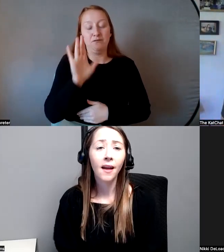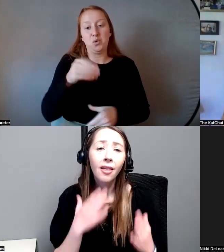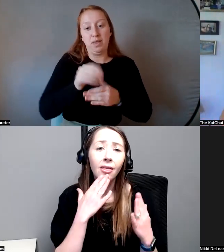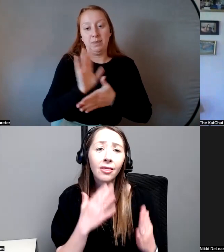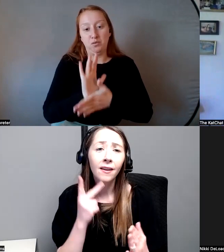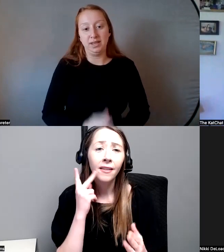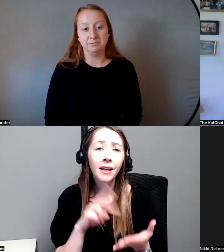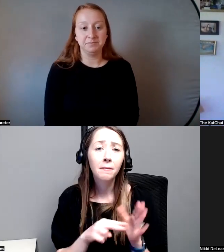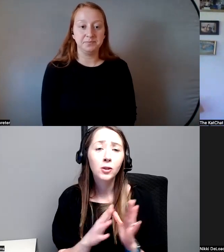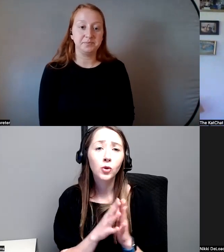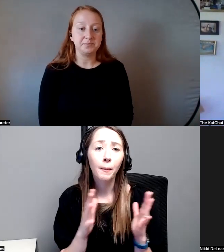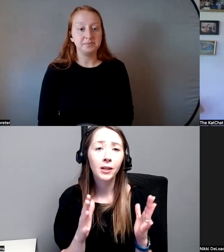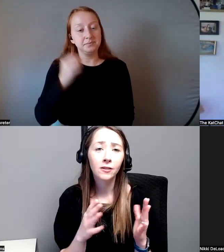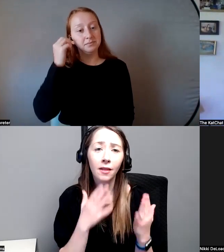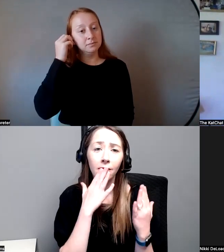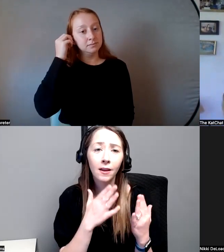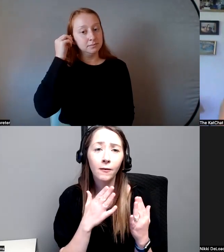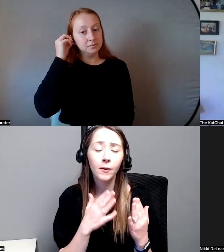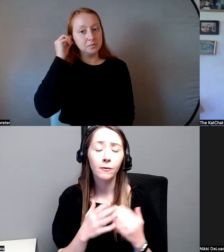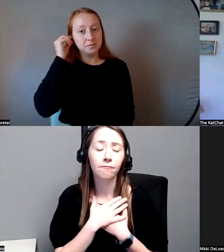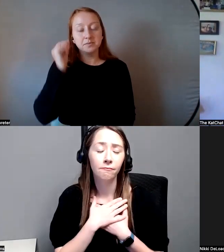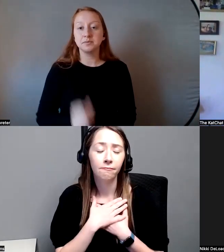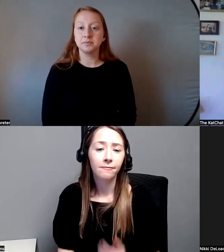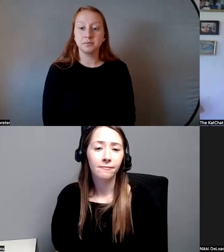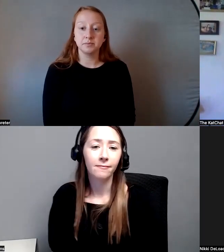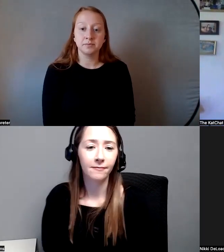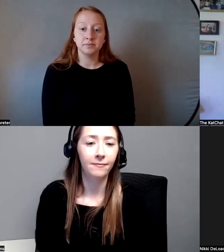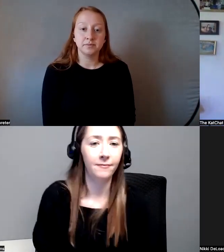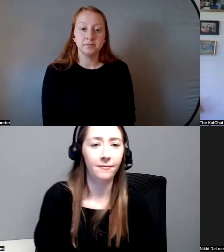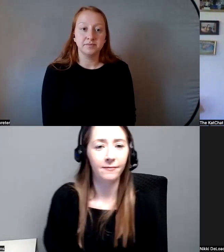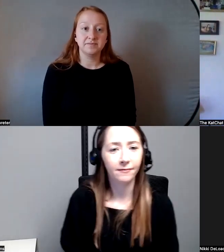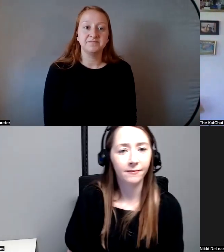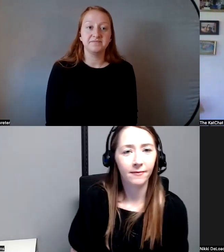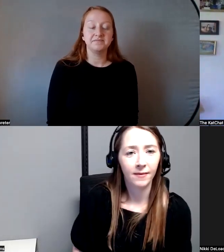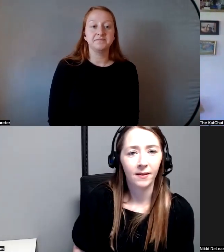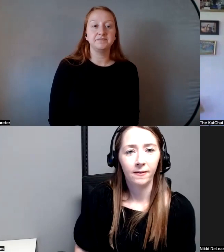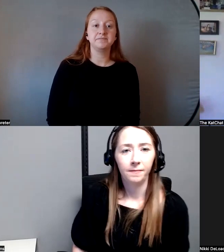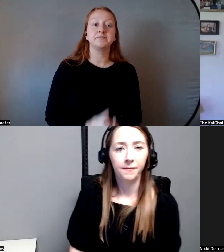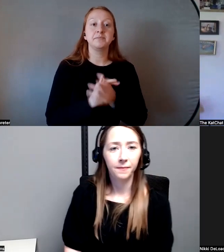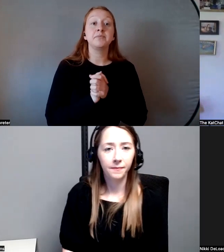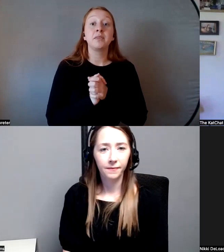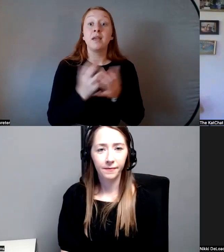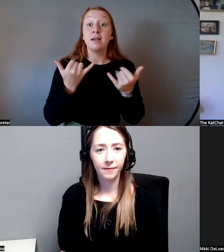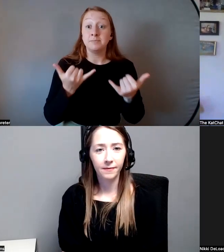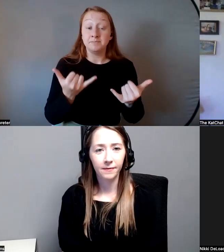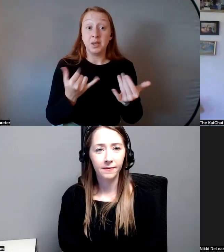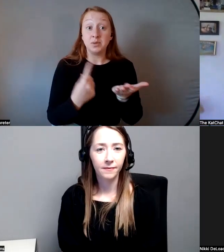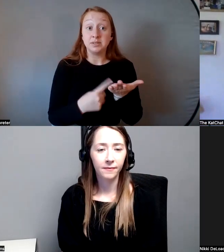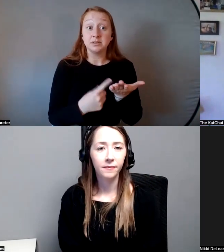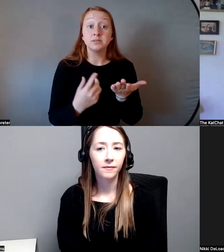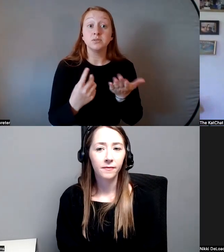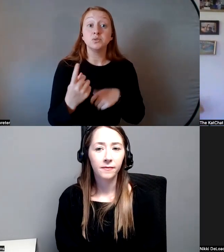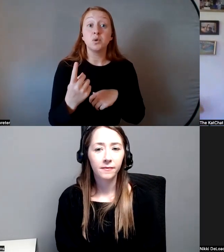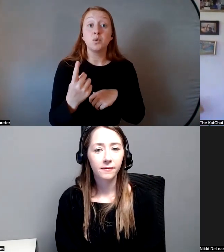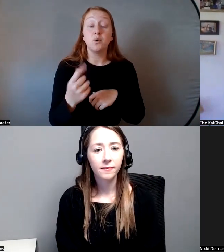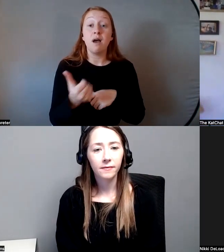Kat. That means so much to me. Thank you so much. Uh, Thank you. let's talk about, okay, one of the other